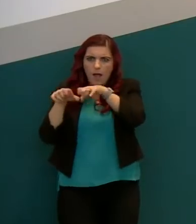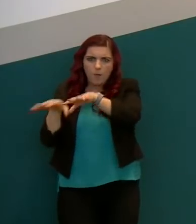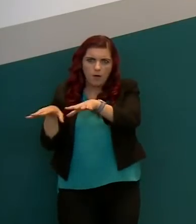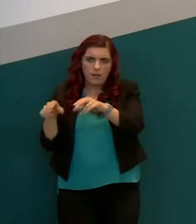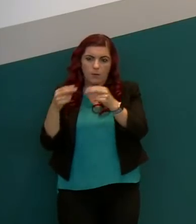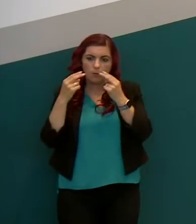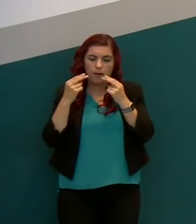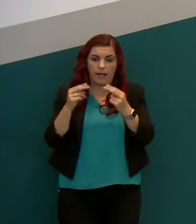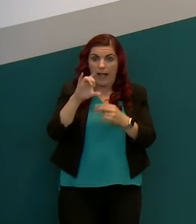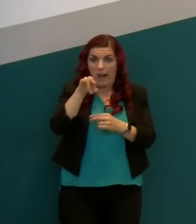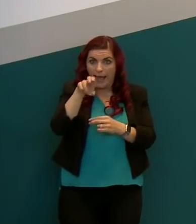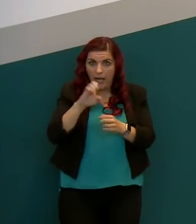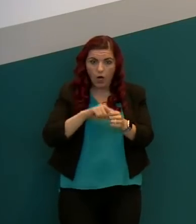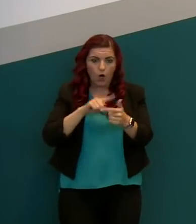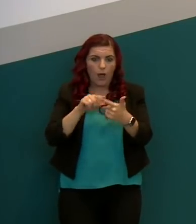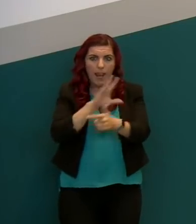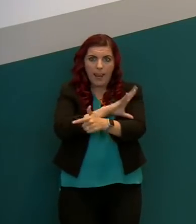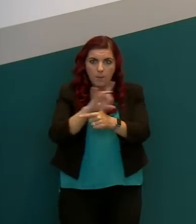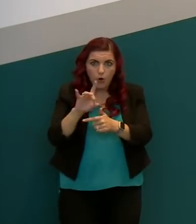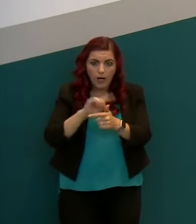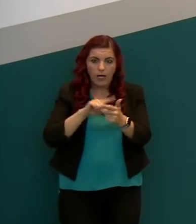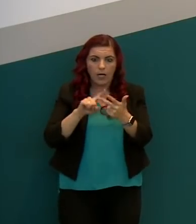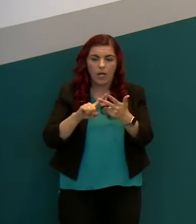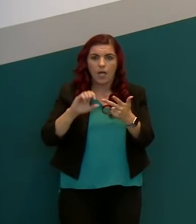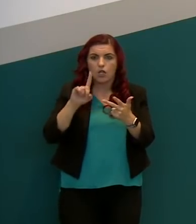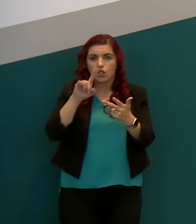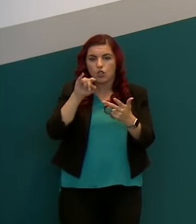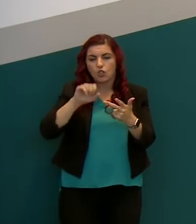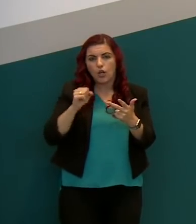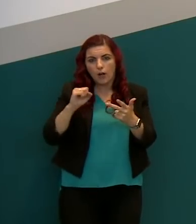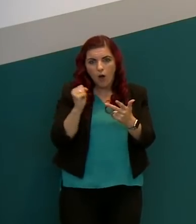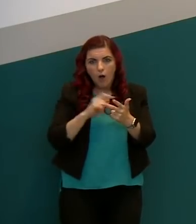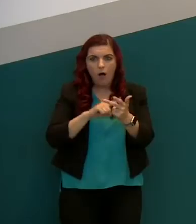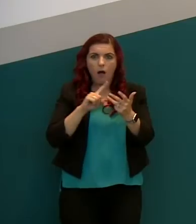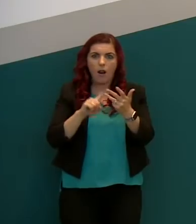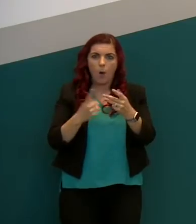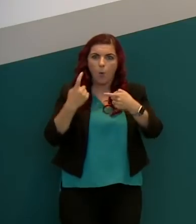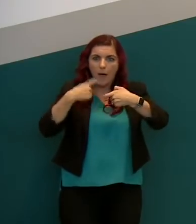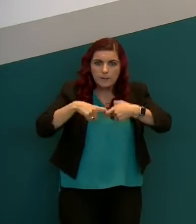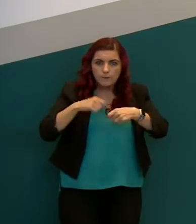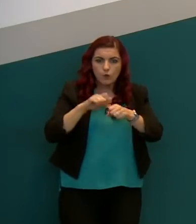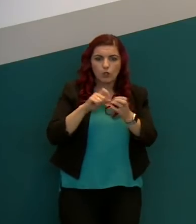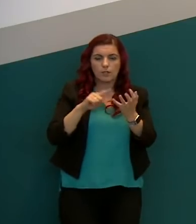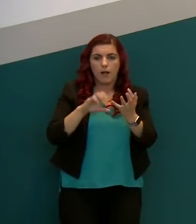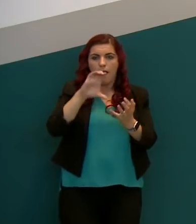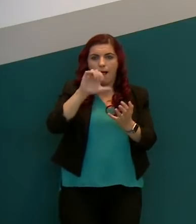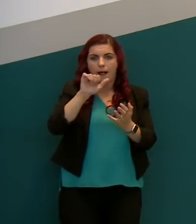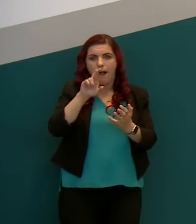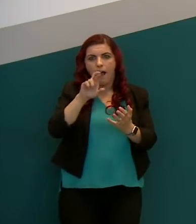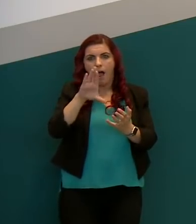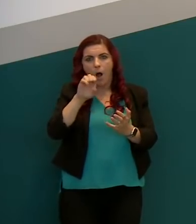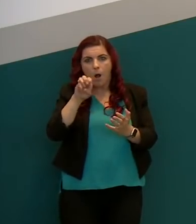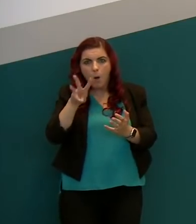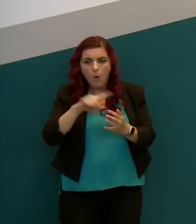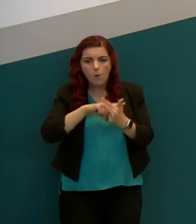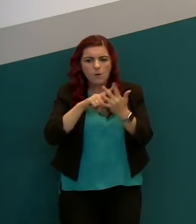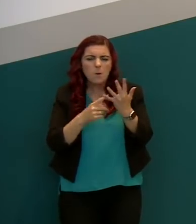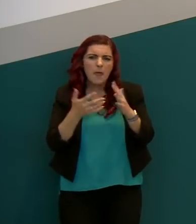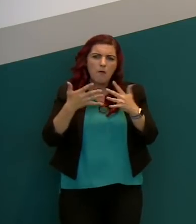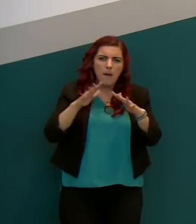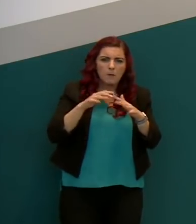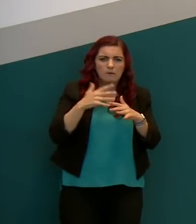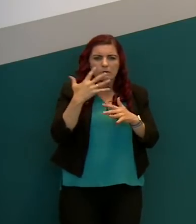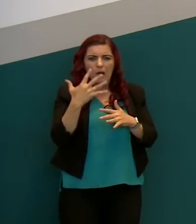highlight Clare, Limerick, Donegal, Wexford, Carlow. Those incidences remain between 5